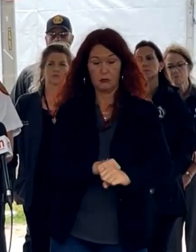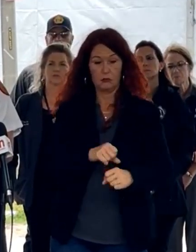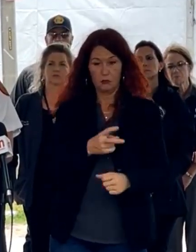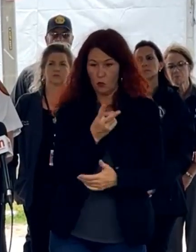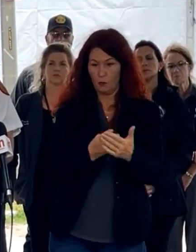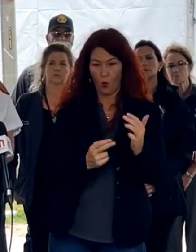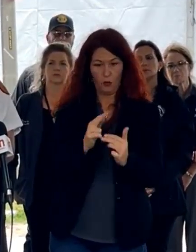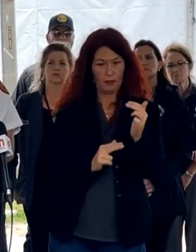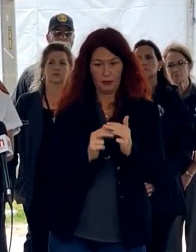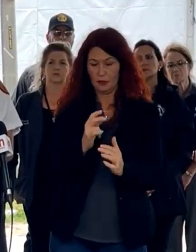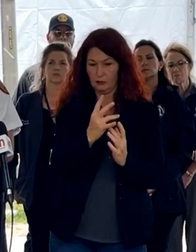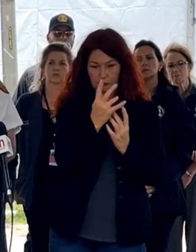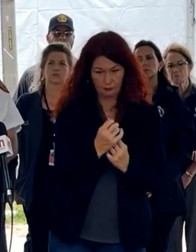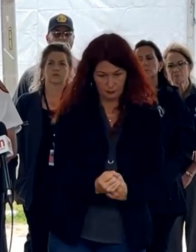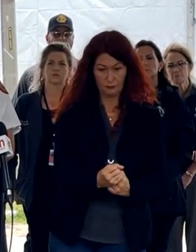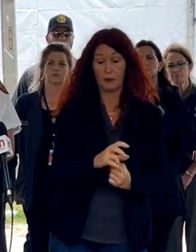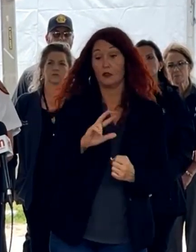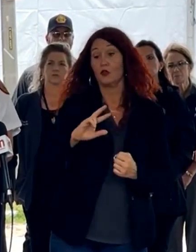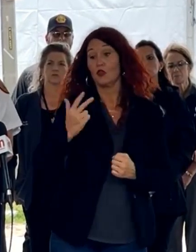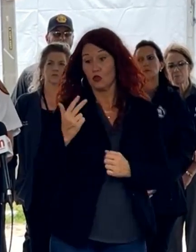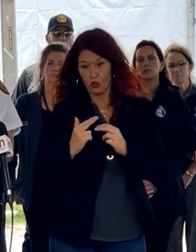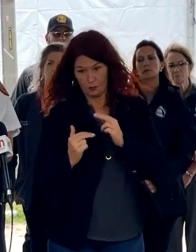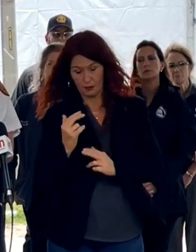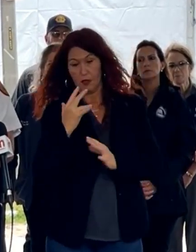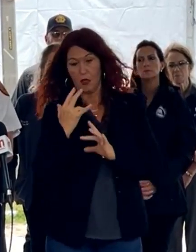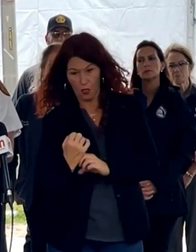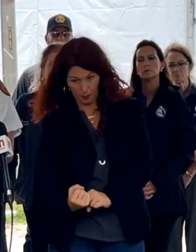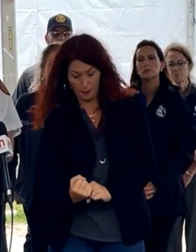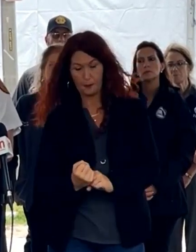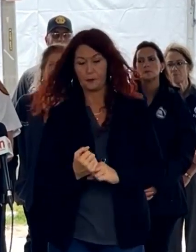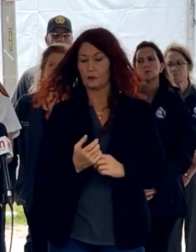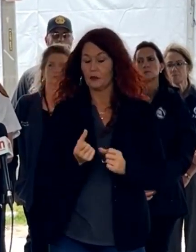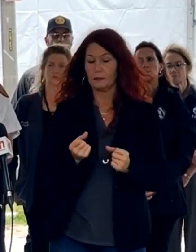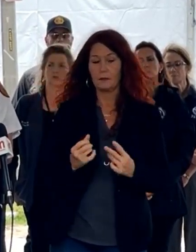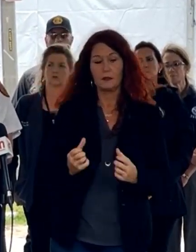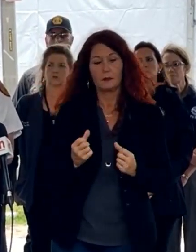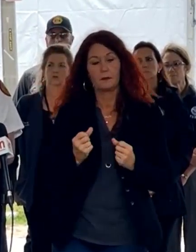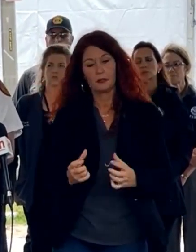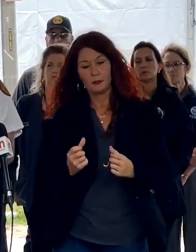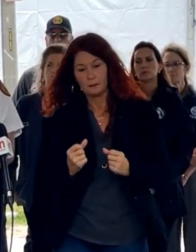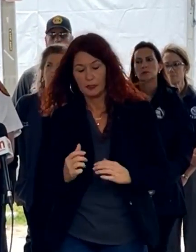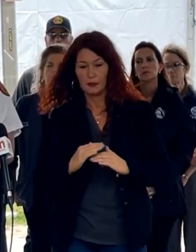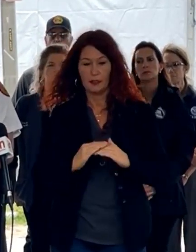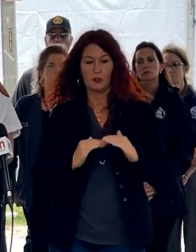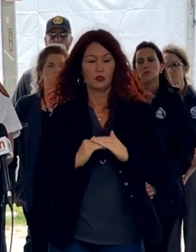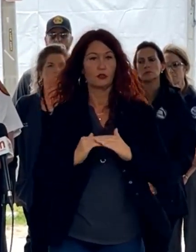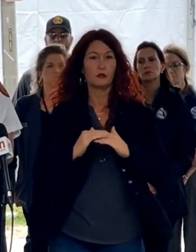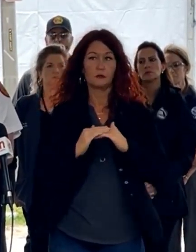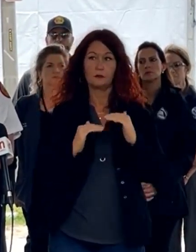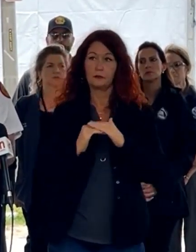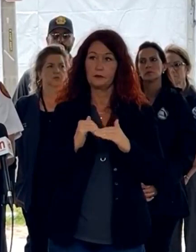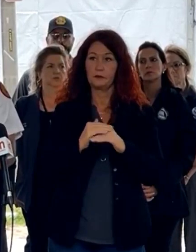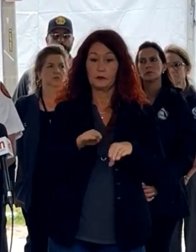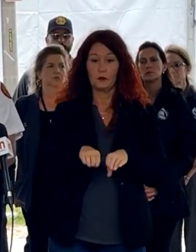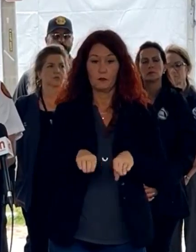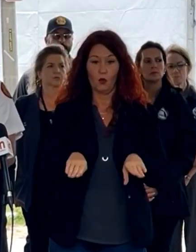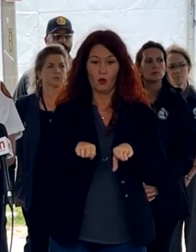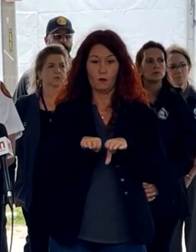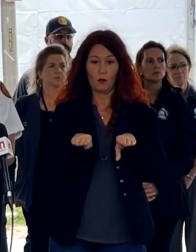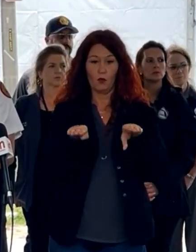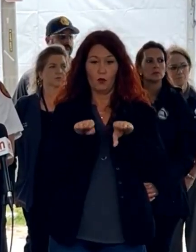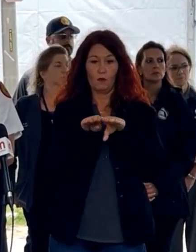And yes, definitely with this type of collapse and that pancake, there are several layers of floors per se, that would be subterranean. But the